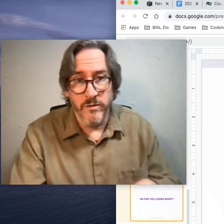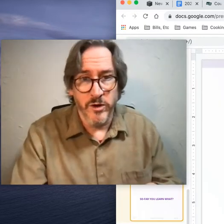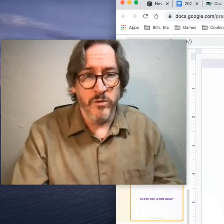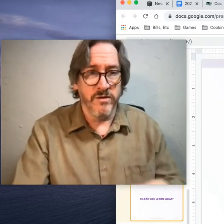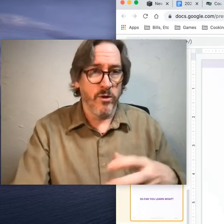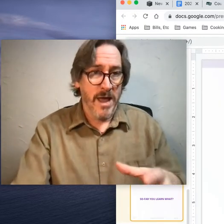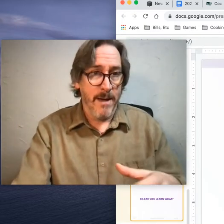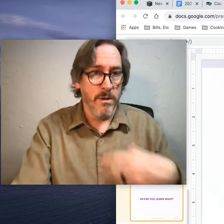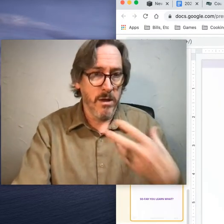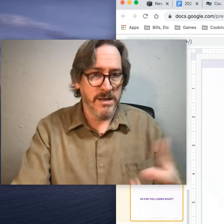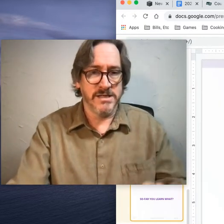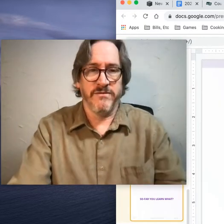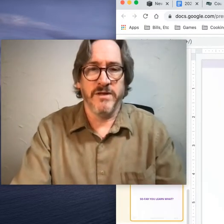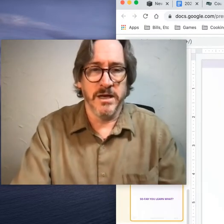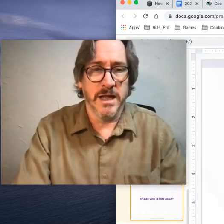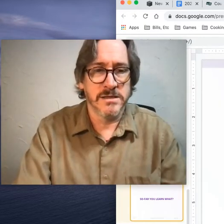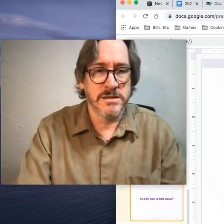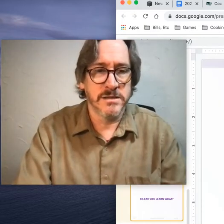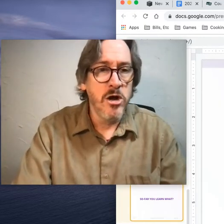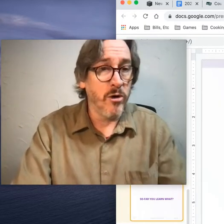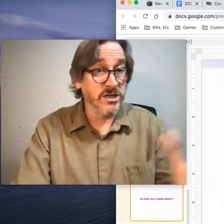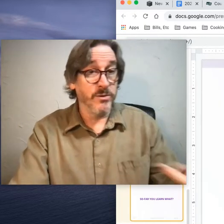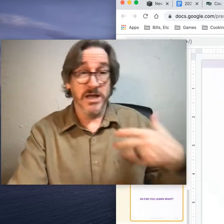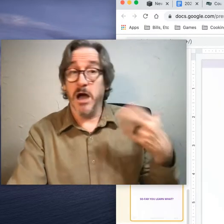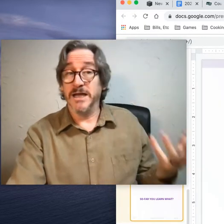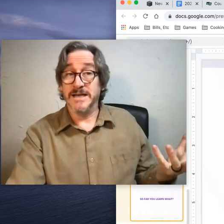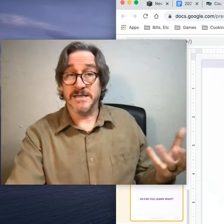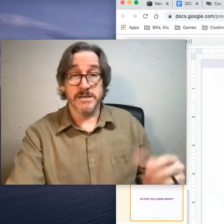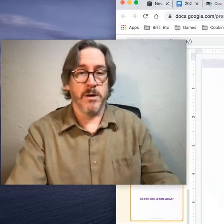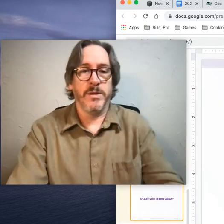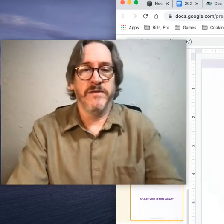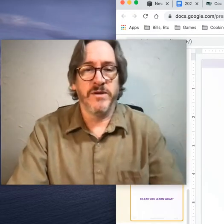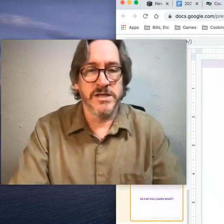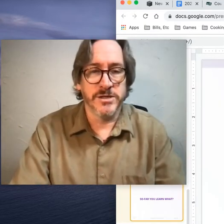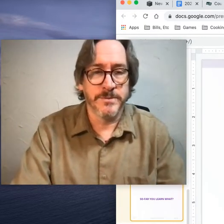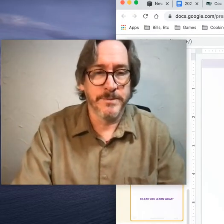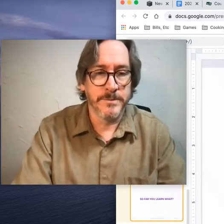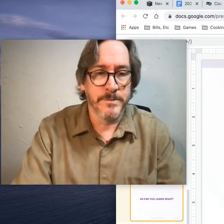review the vocab and stuff in class. Or actually with the Anki Dex is probably even easier.